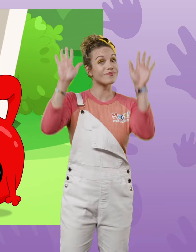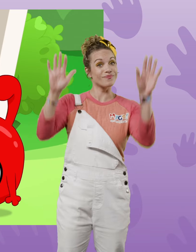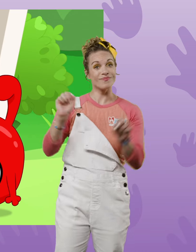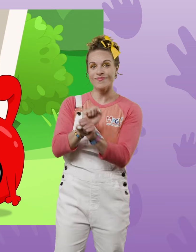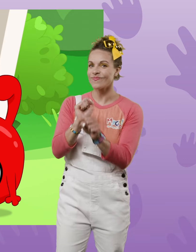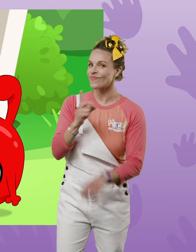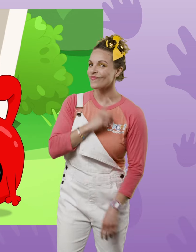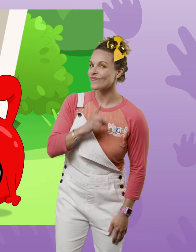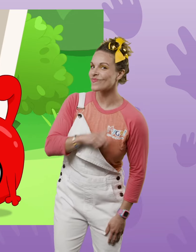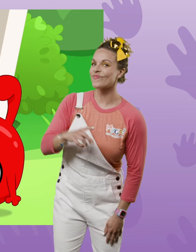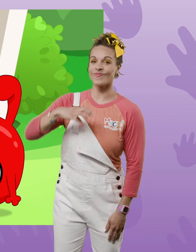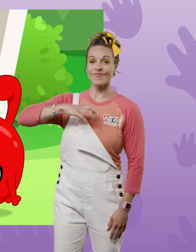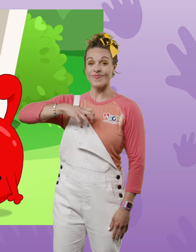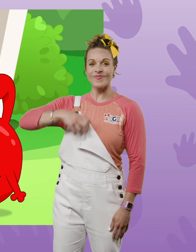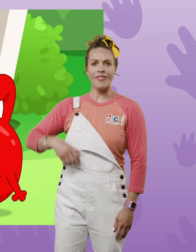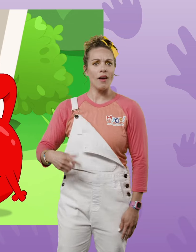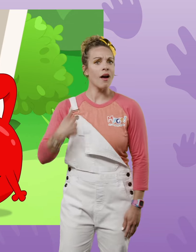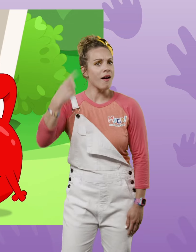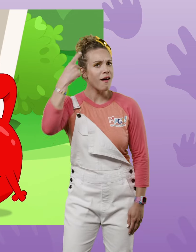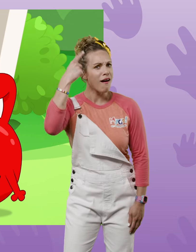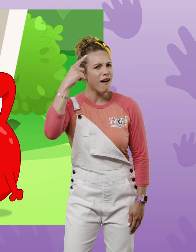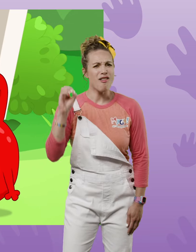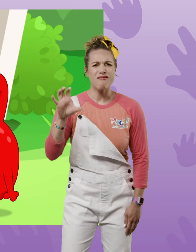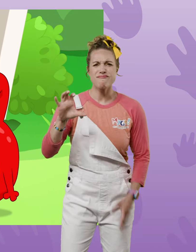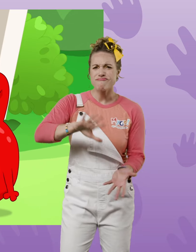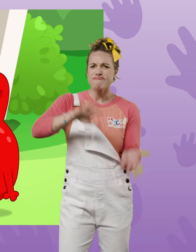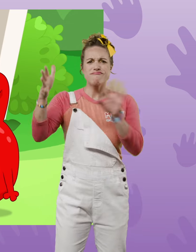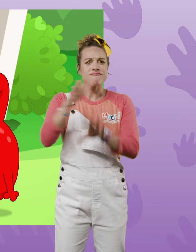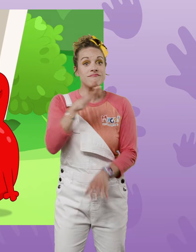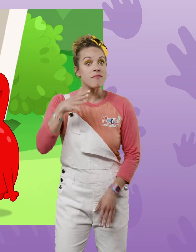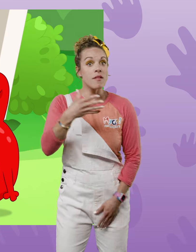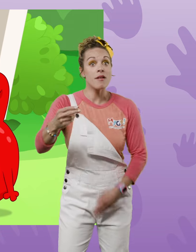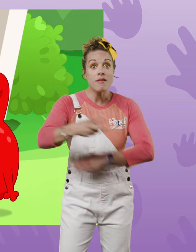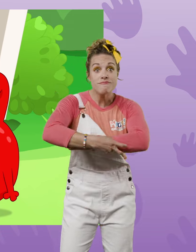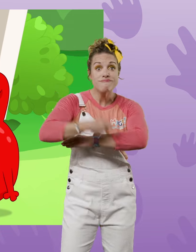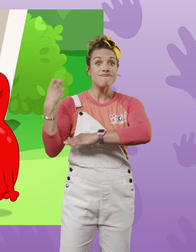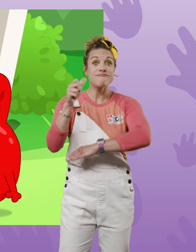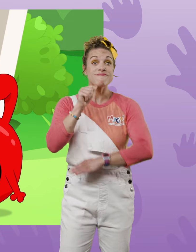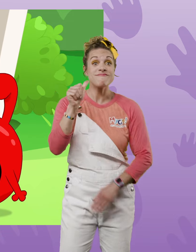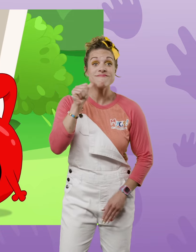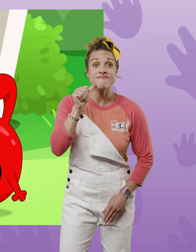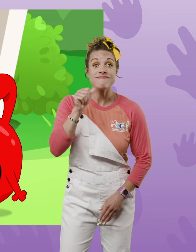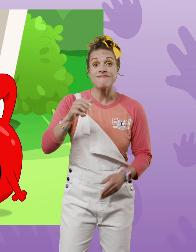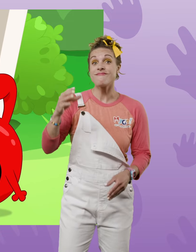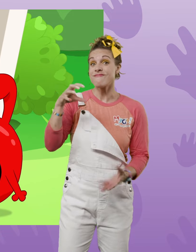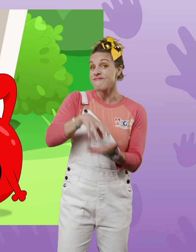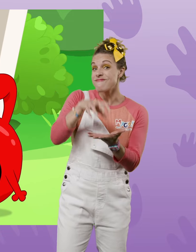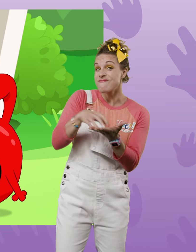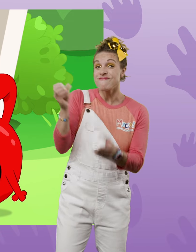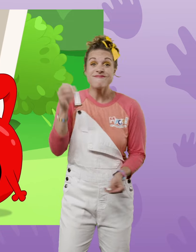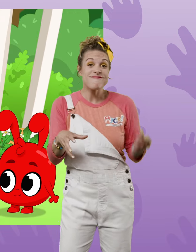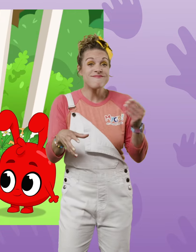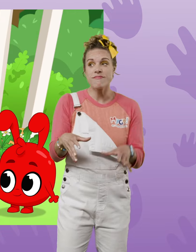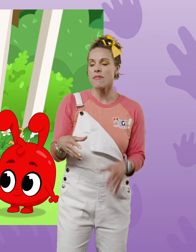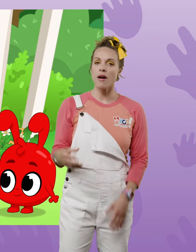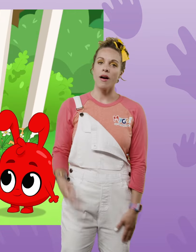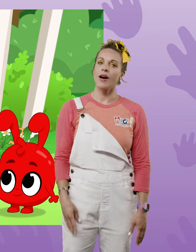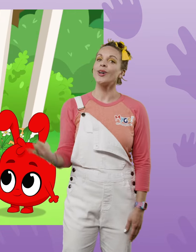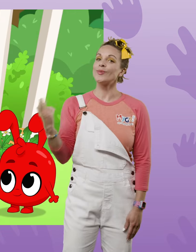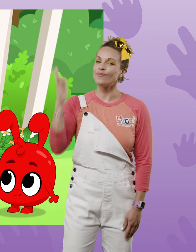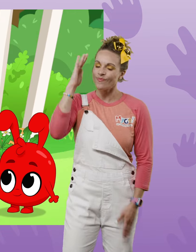Great detective work, Morphle. I think Orphle messed up the farm and stole Aunt Augustine's cake